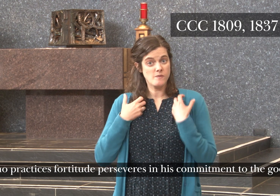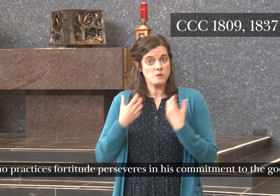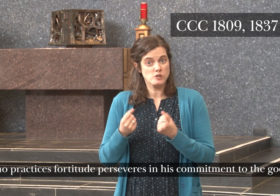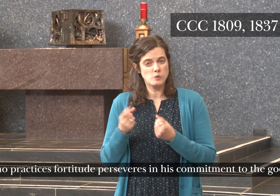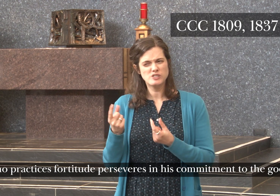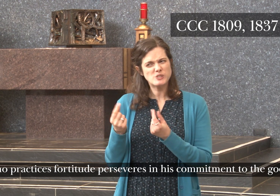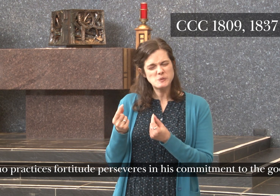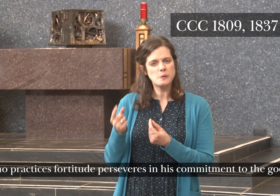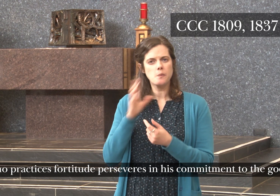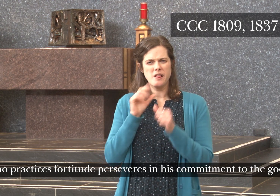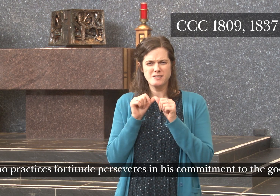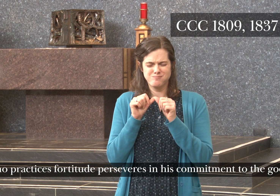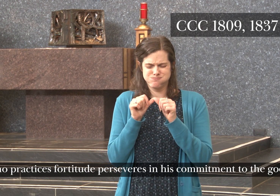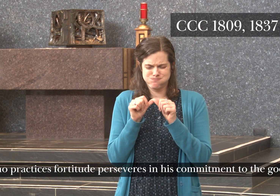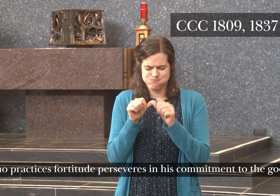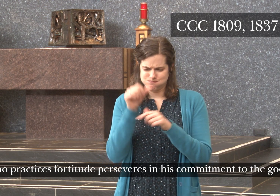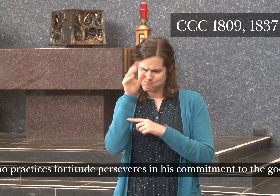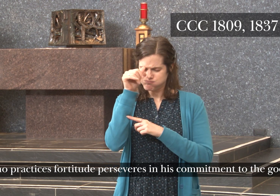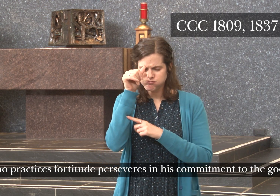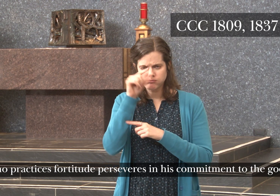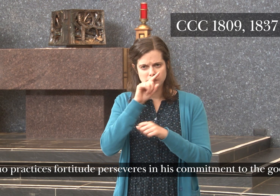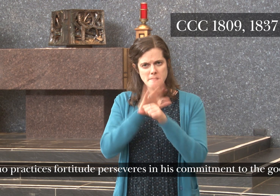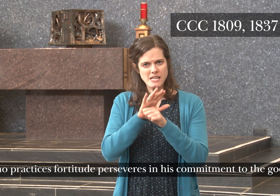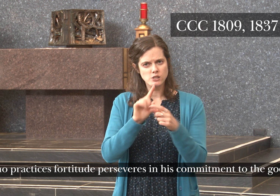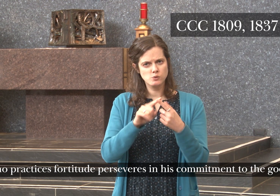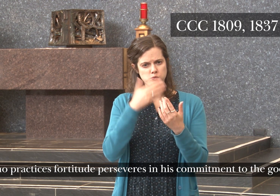perseveres in his commitment to the good.